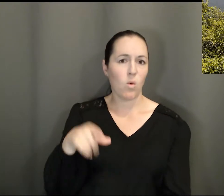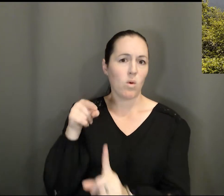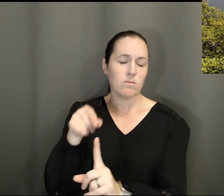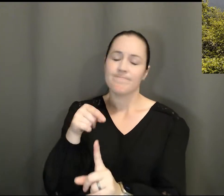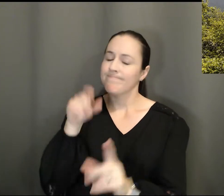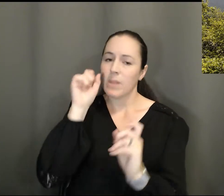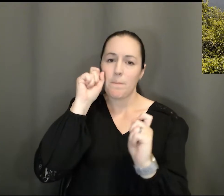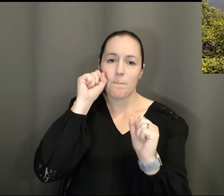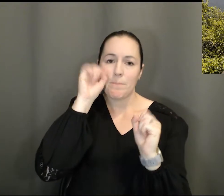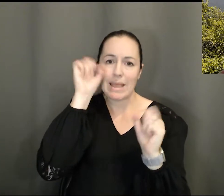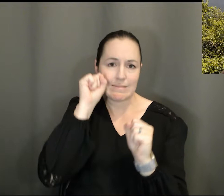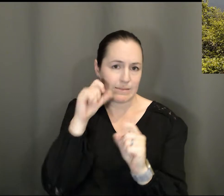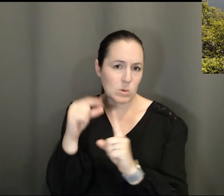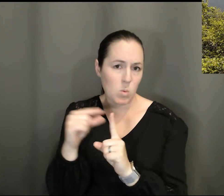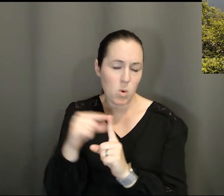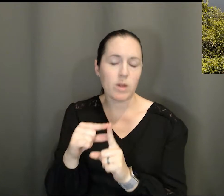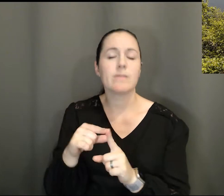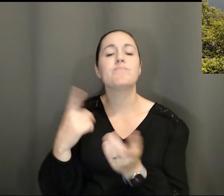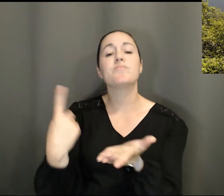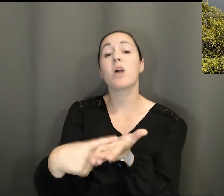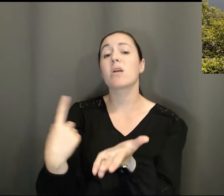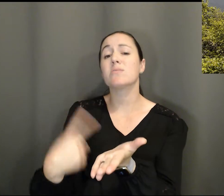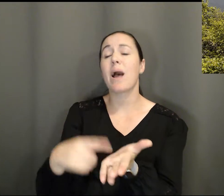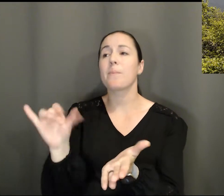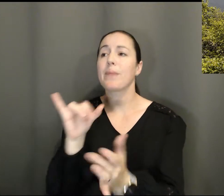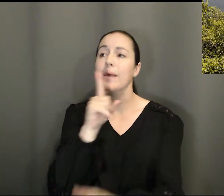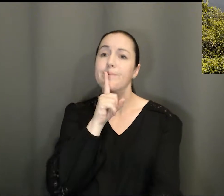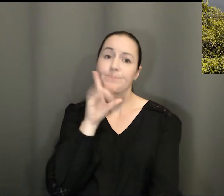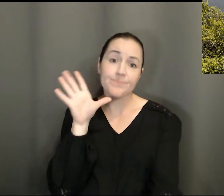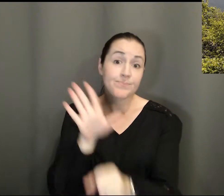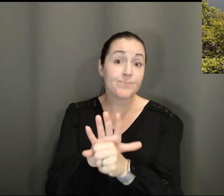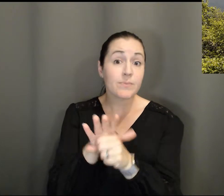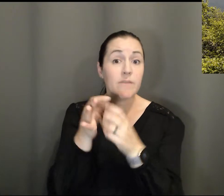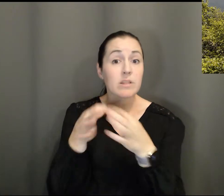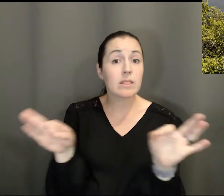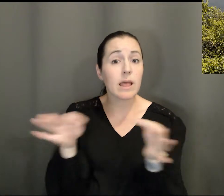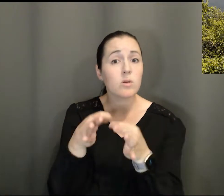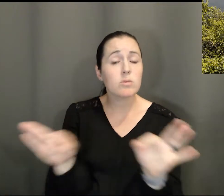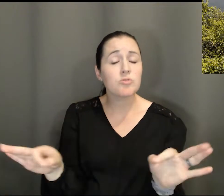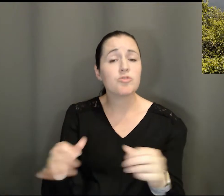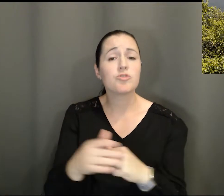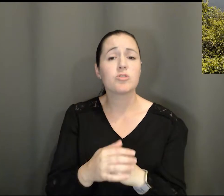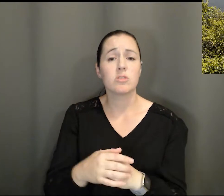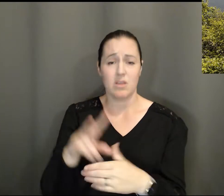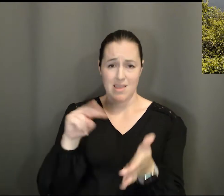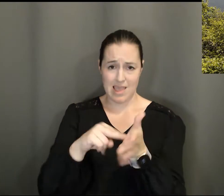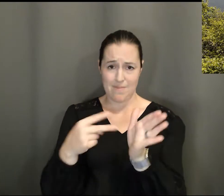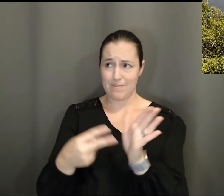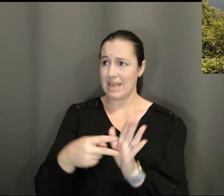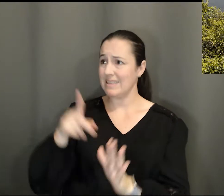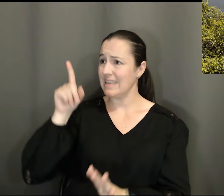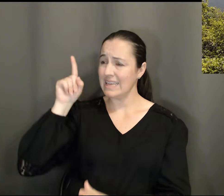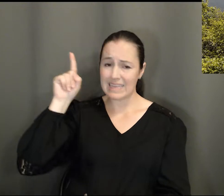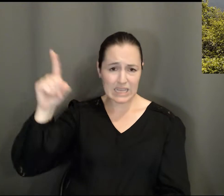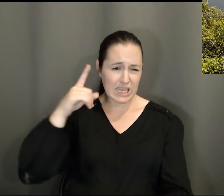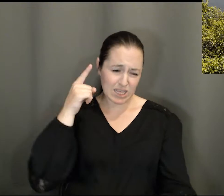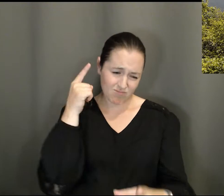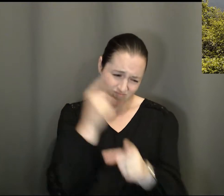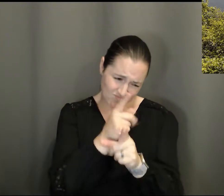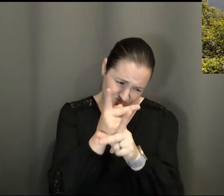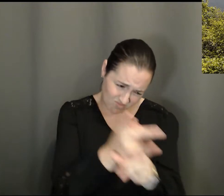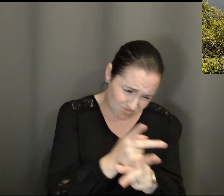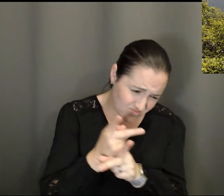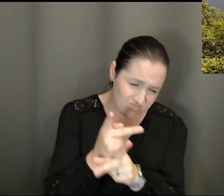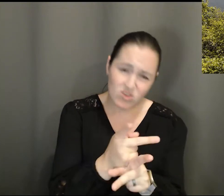to you. So He knows everything about you and He is still completely faithful to you. So you could put